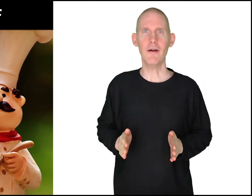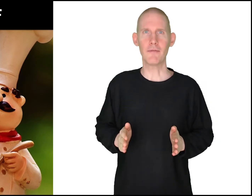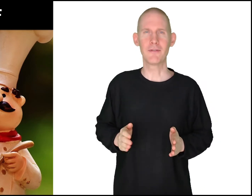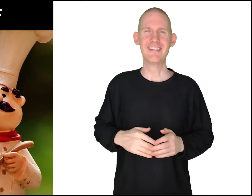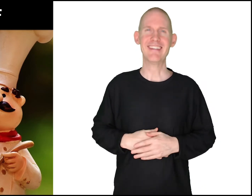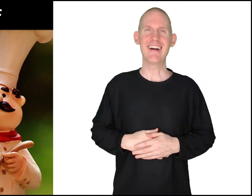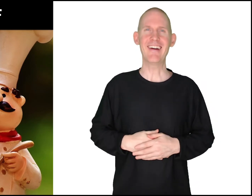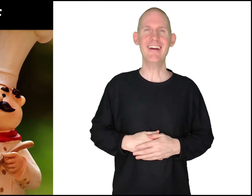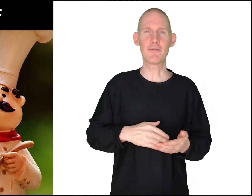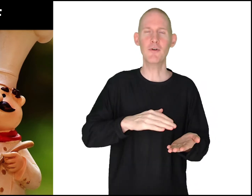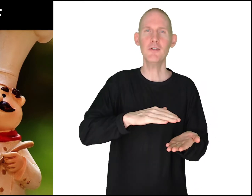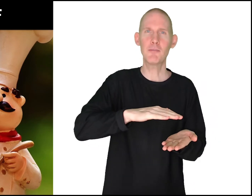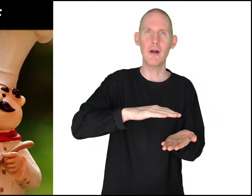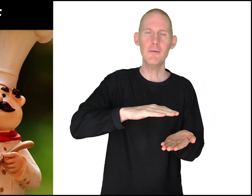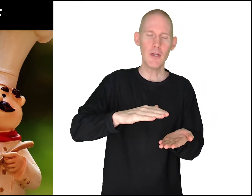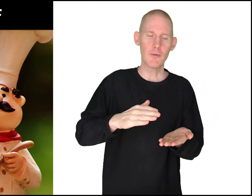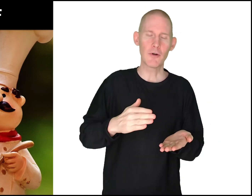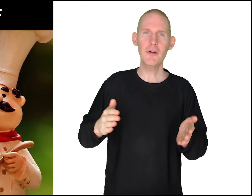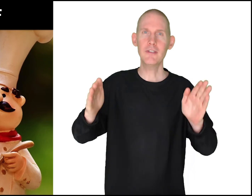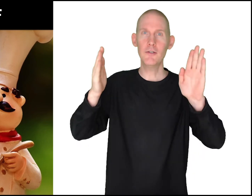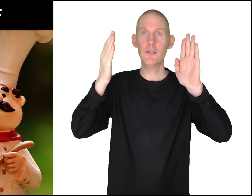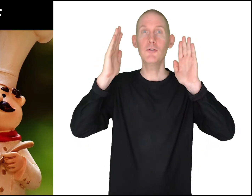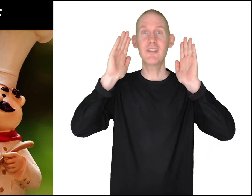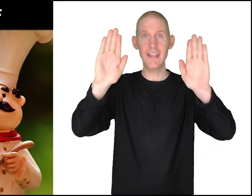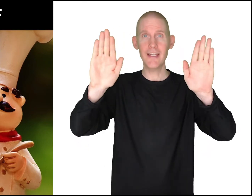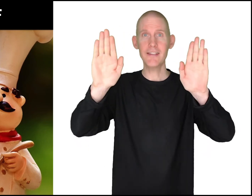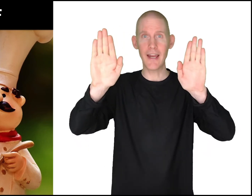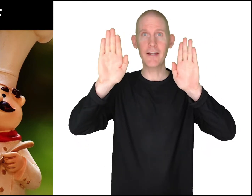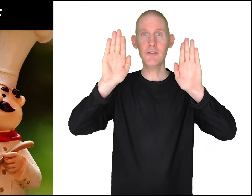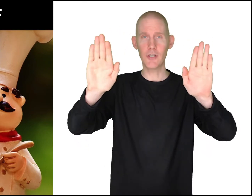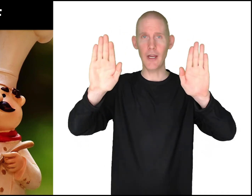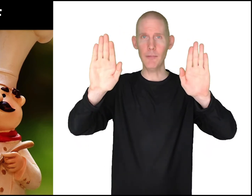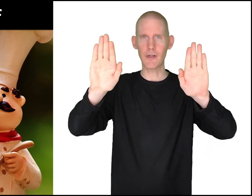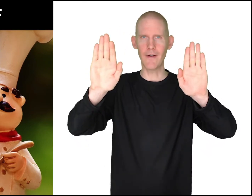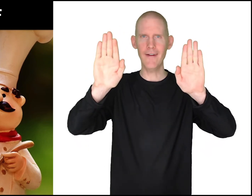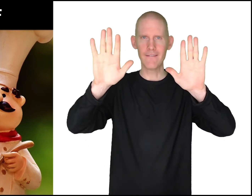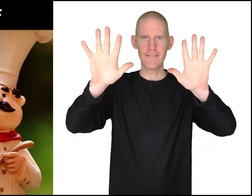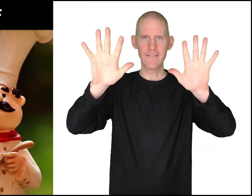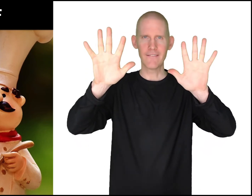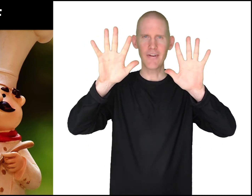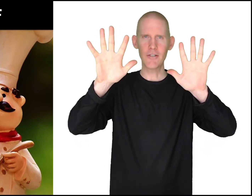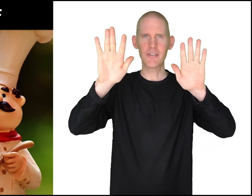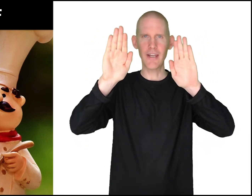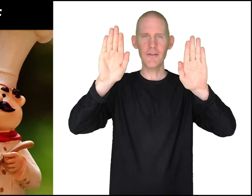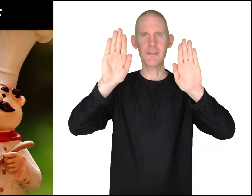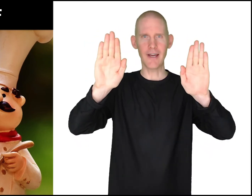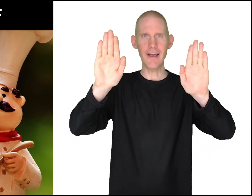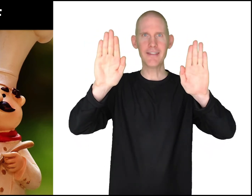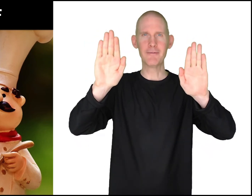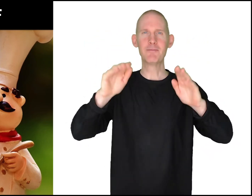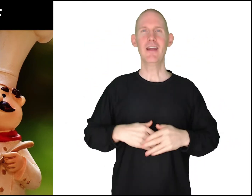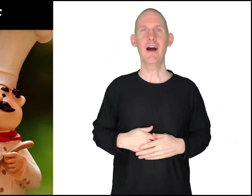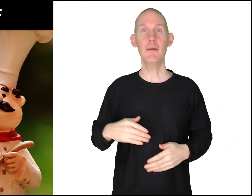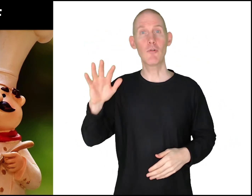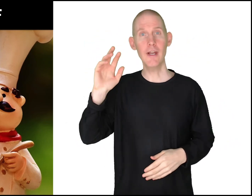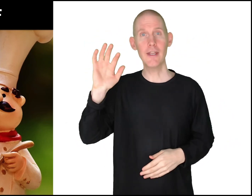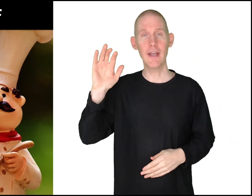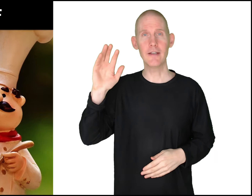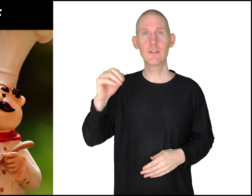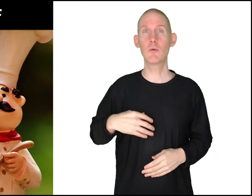chef. All right, the first part, we're going to use these hand shapes, all right? Fingers together, tight. I'm right-handed, so with